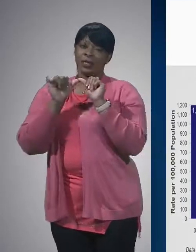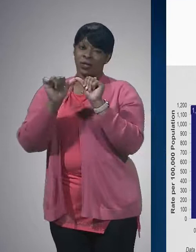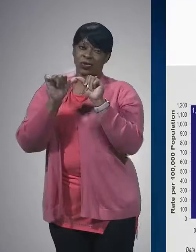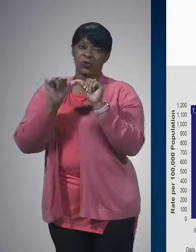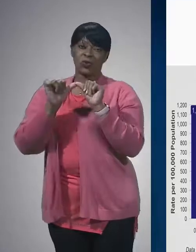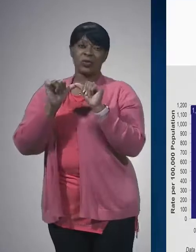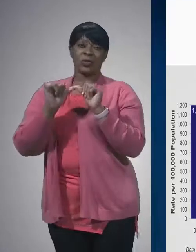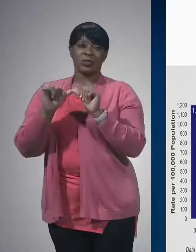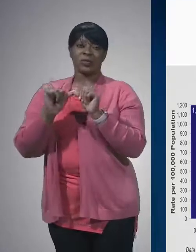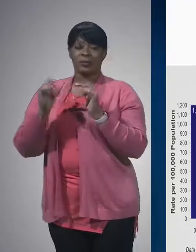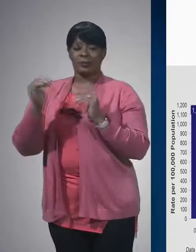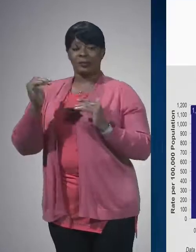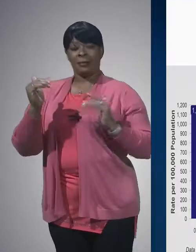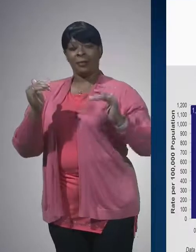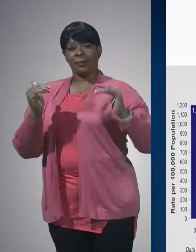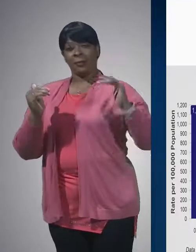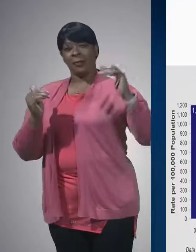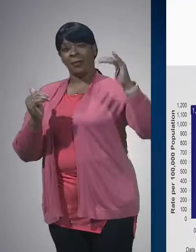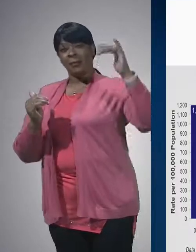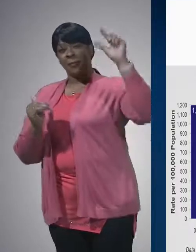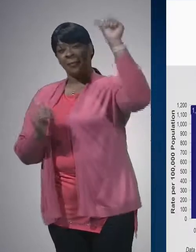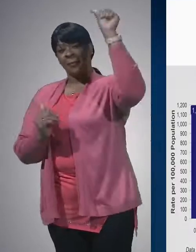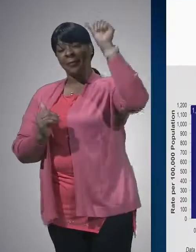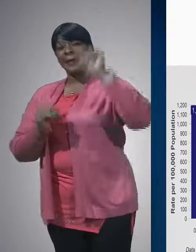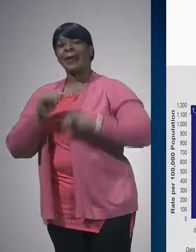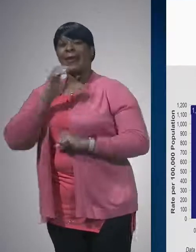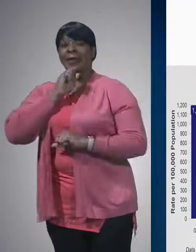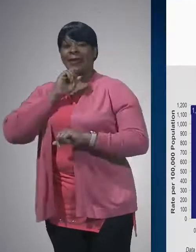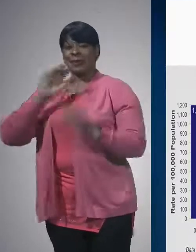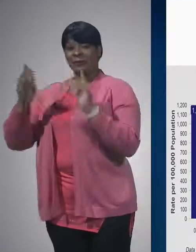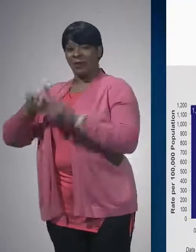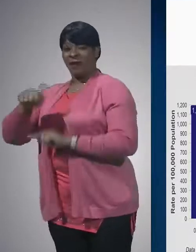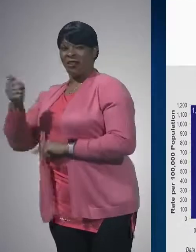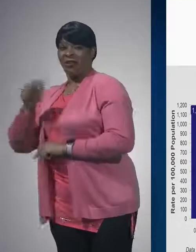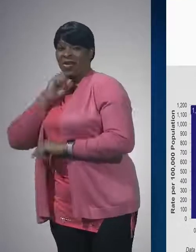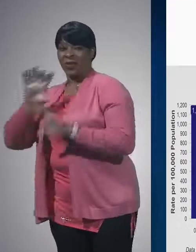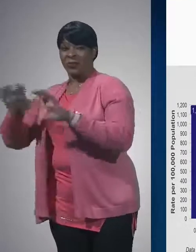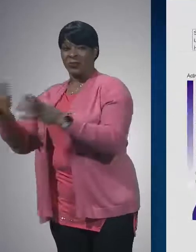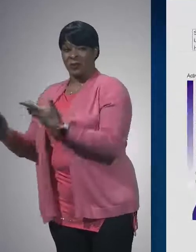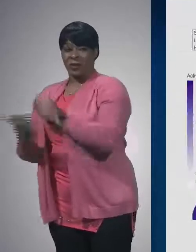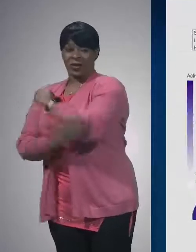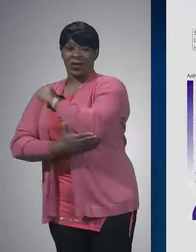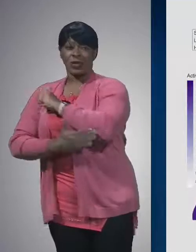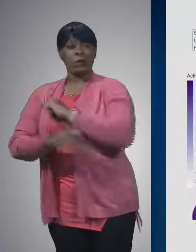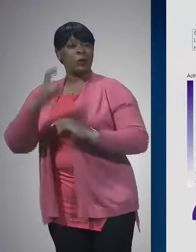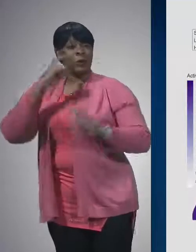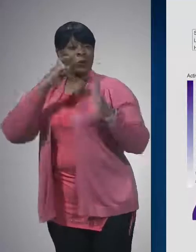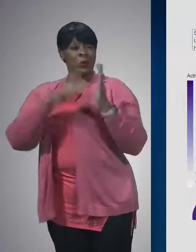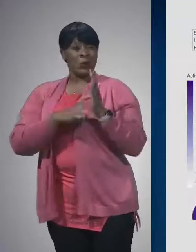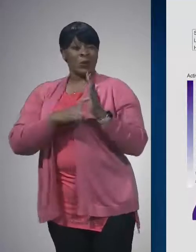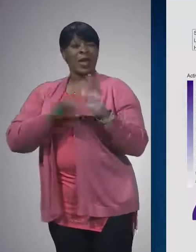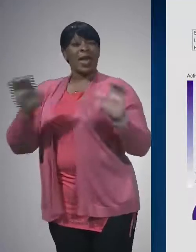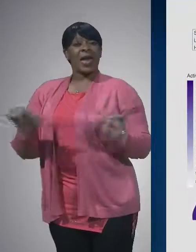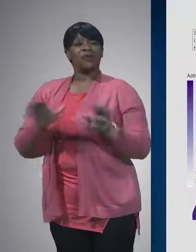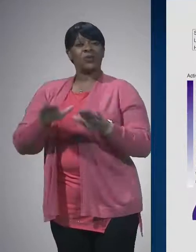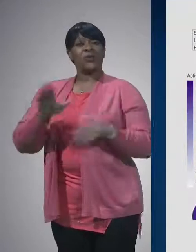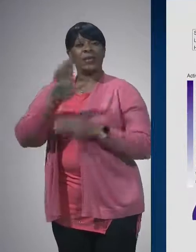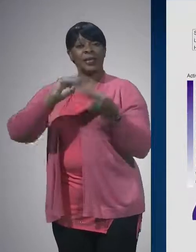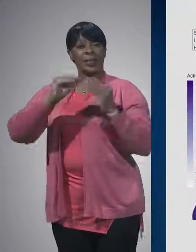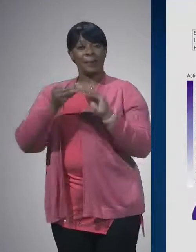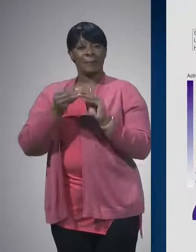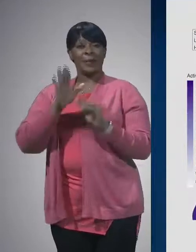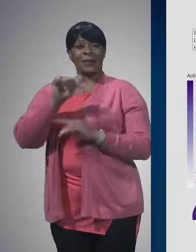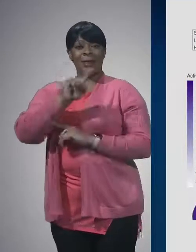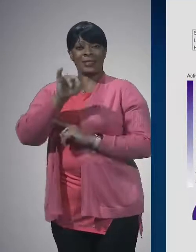to outpace other age groups in the county. On the next slide, you will see the active pediatric cases